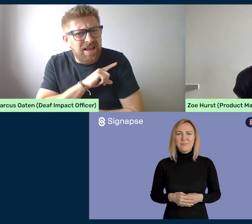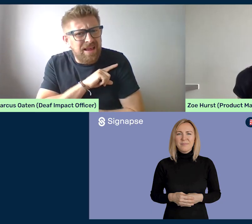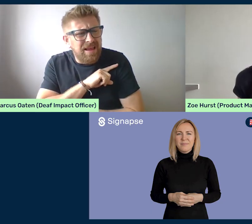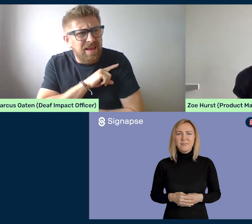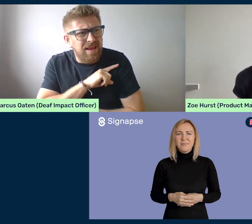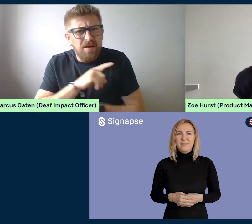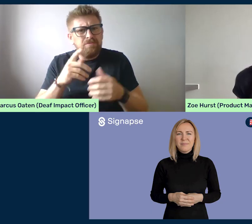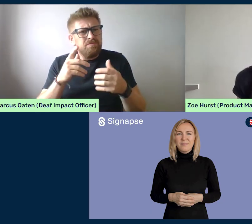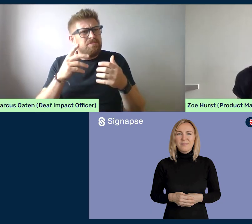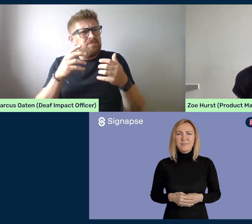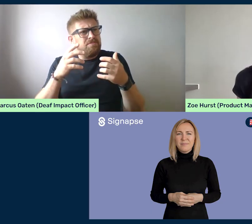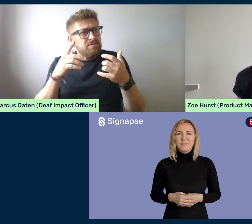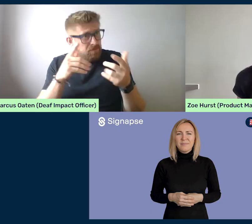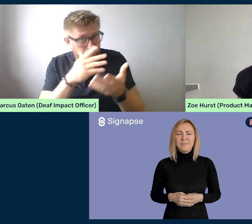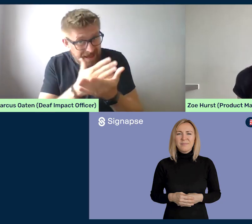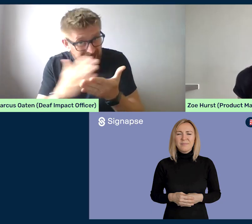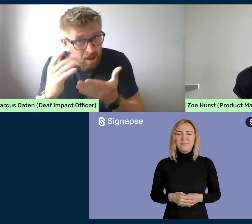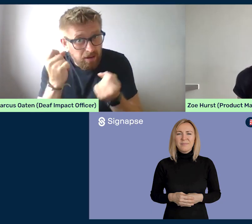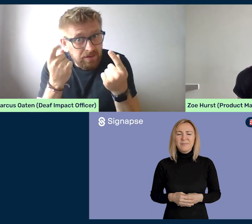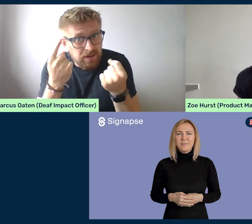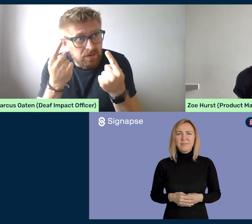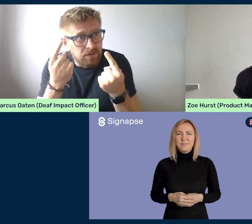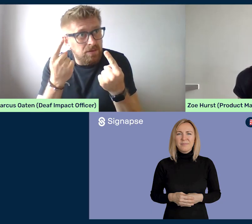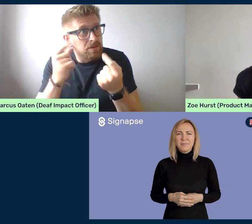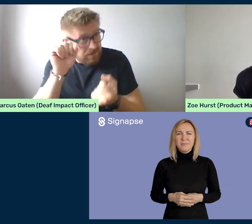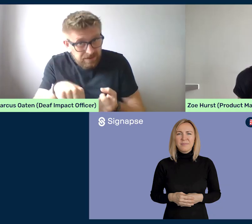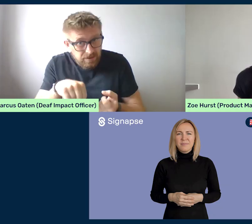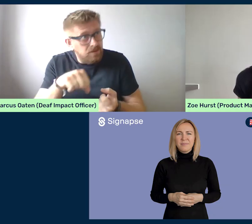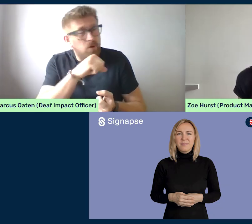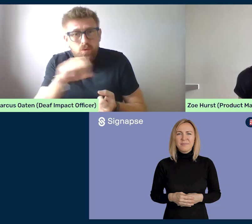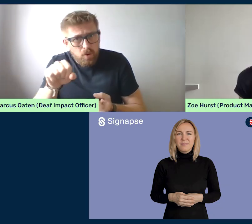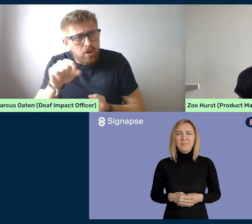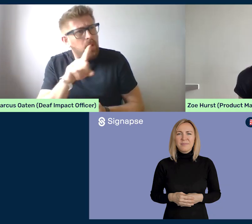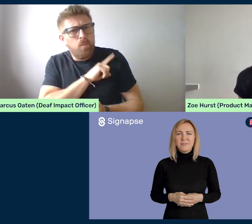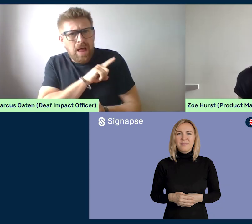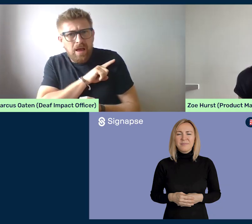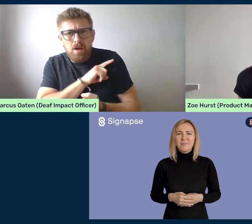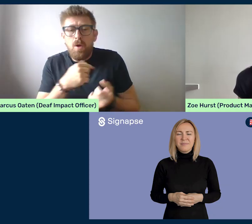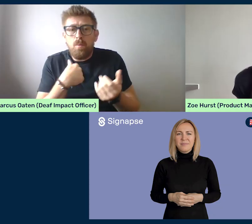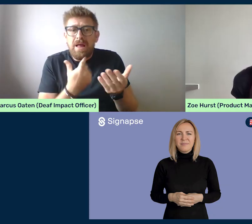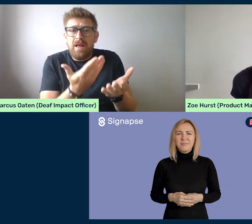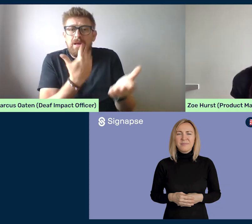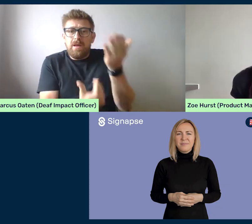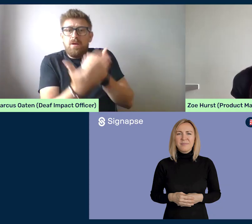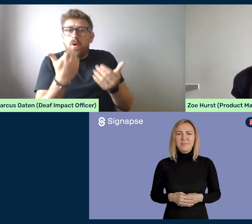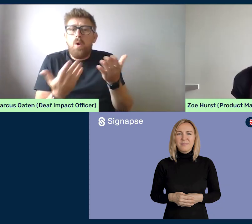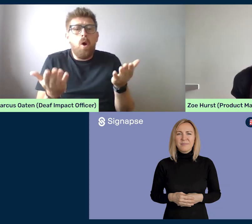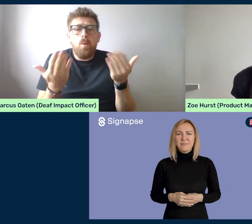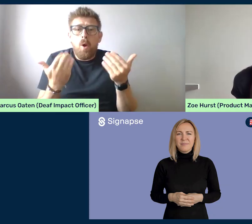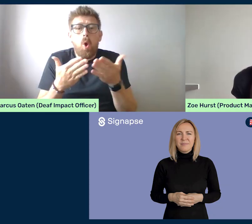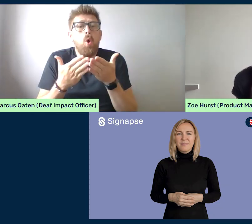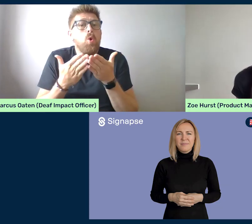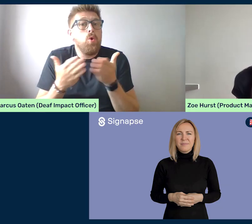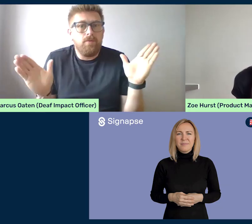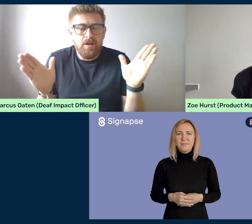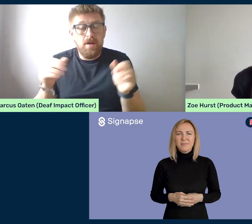And if it doesn't, why? Yeah. Do they clearly understand it? The yes and no's